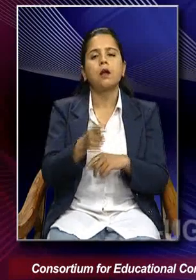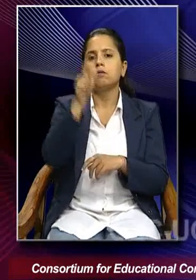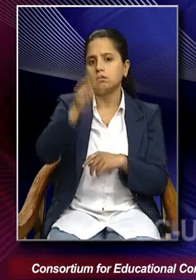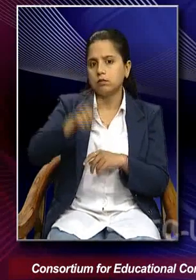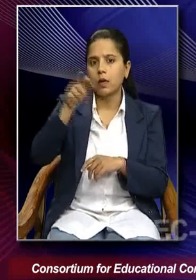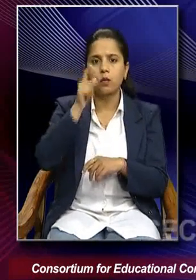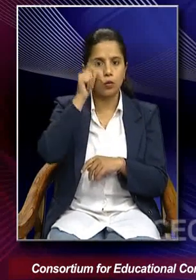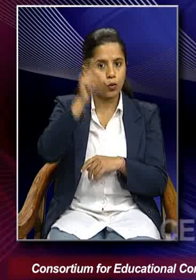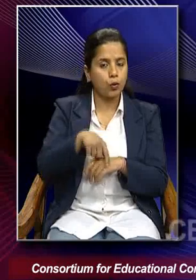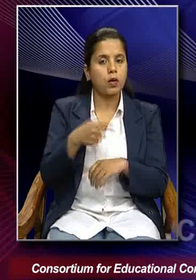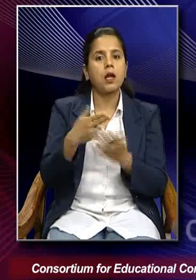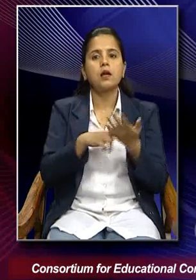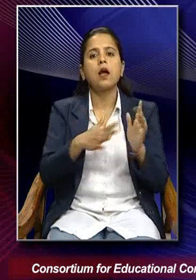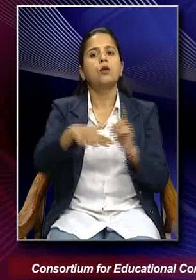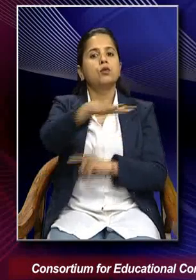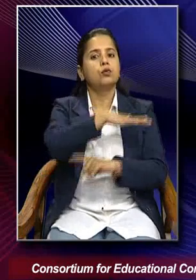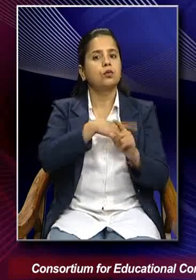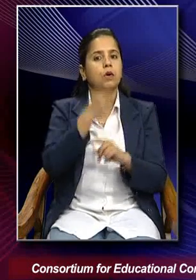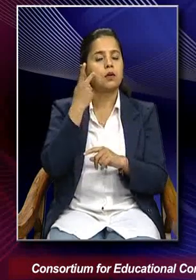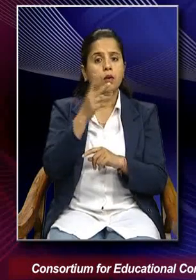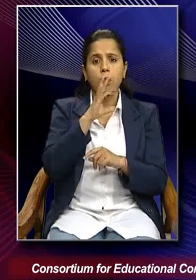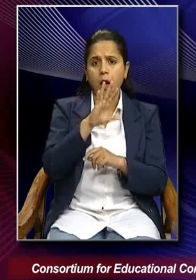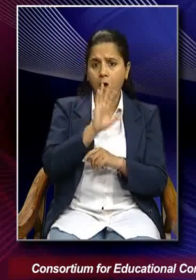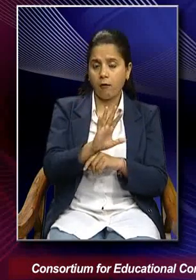Prakriti, that are being